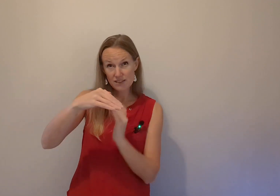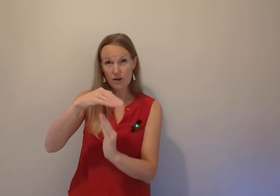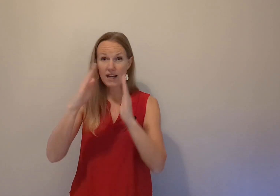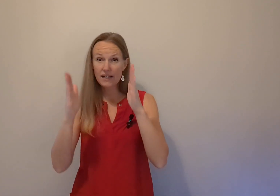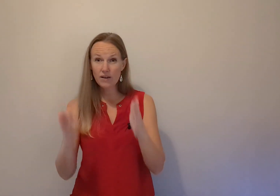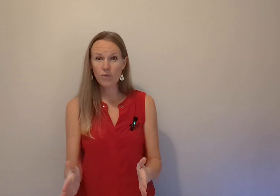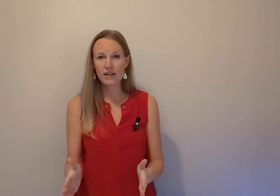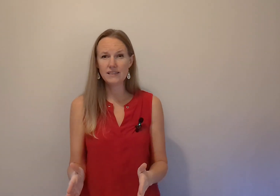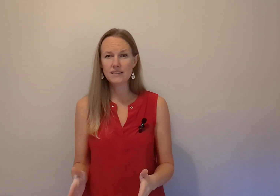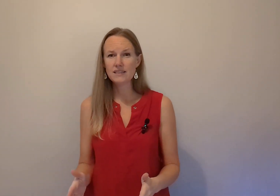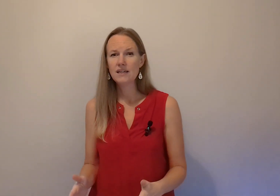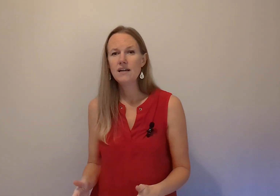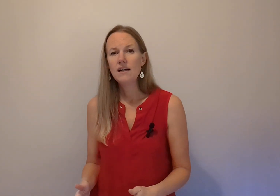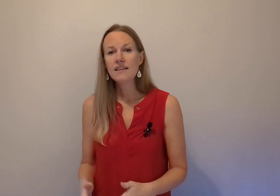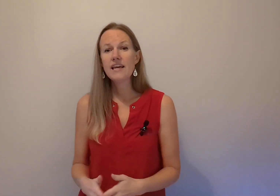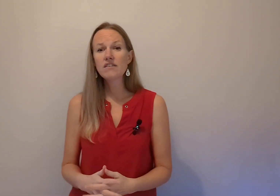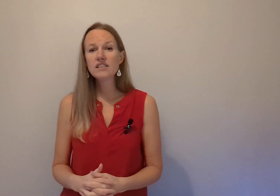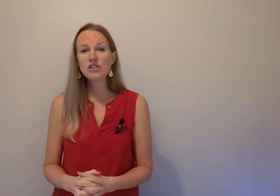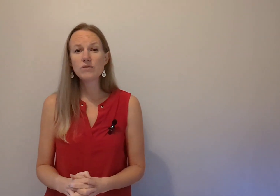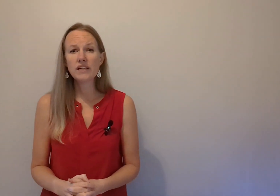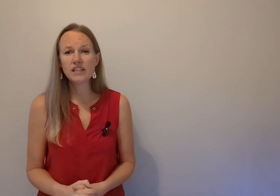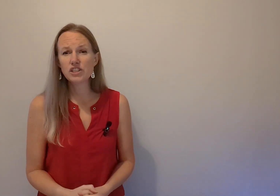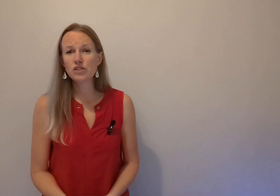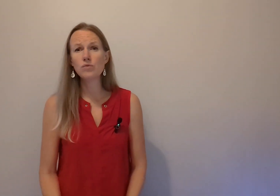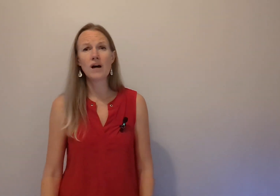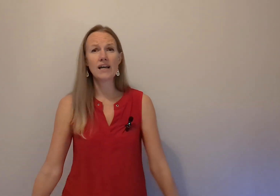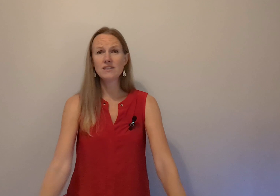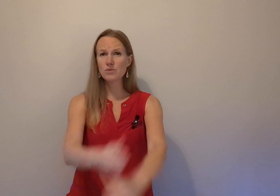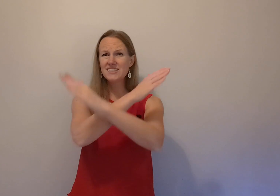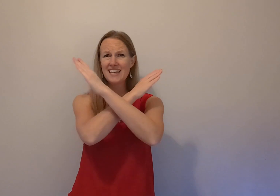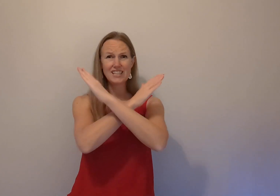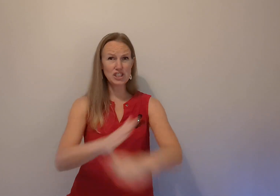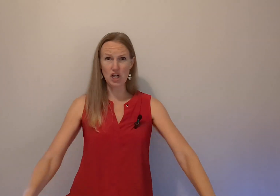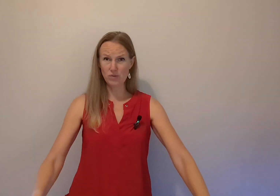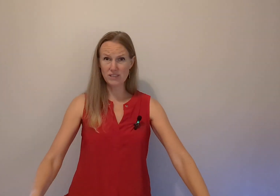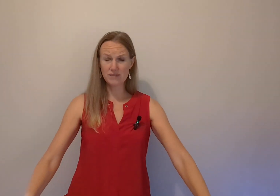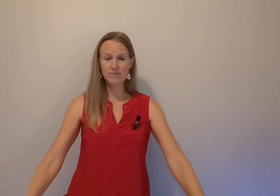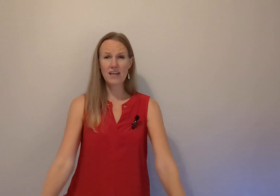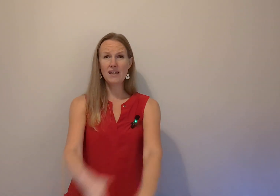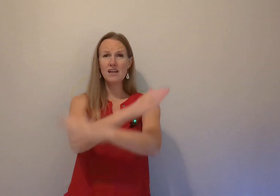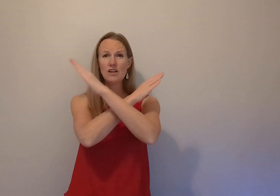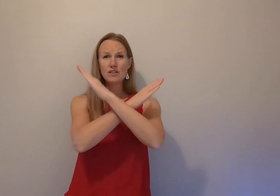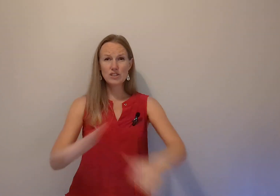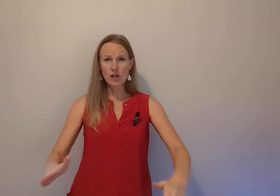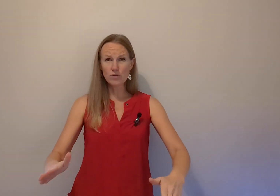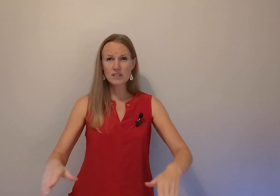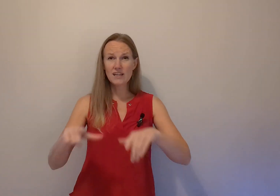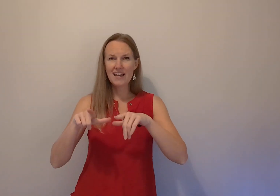So hiding ones. There is no need to run. So we're saying don't. Okay, don't. And